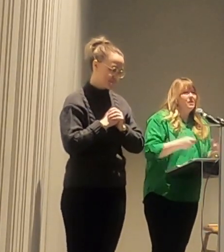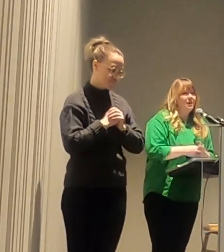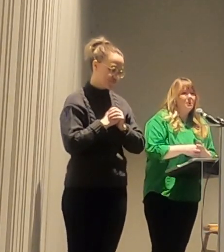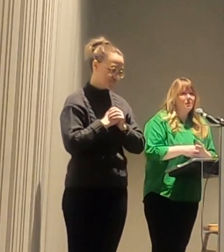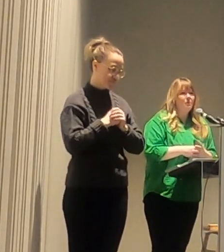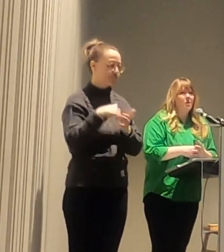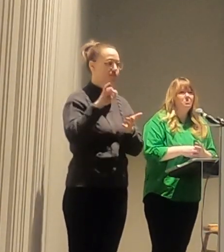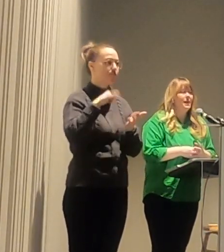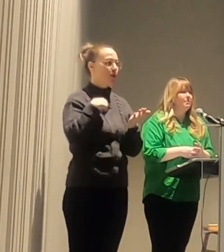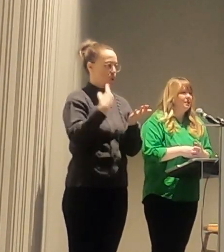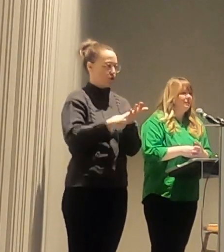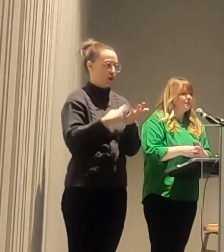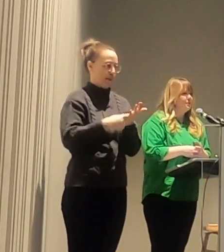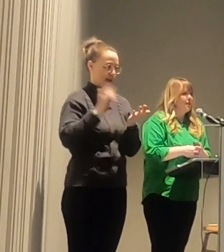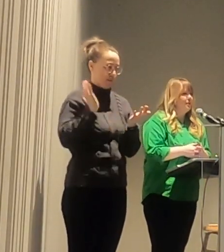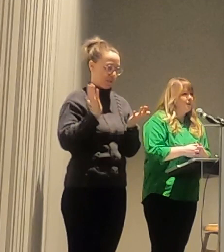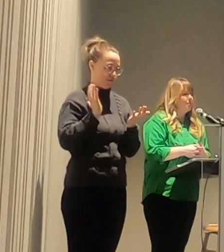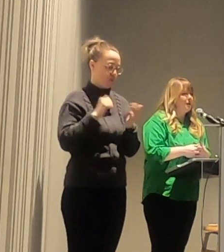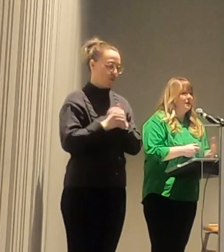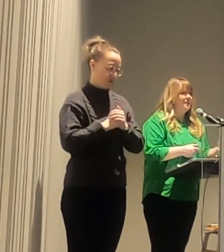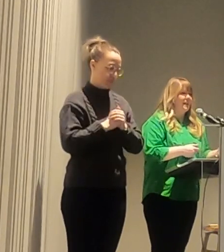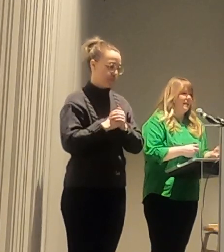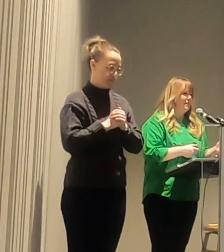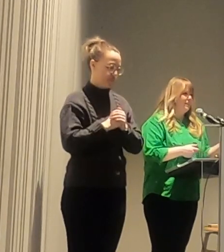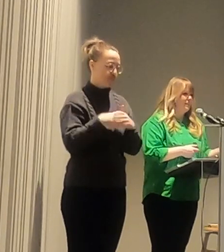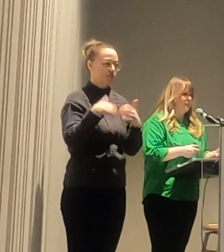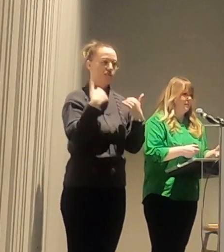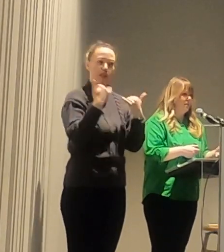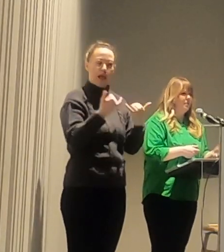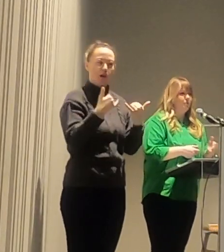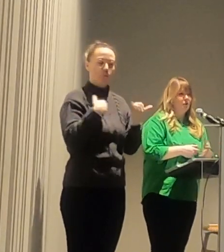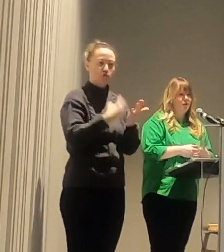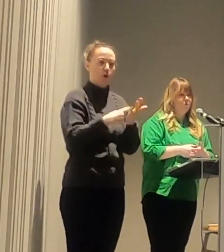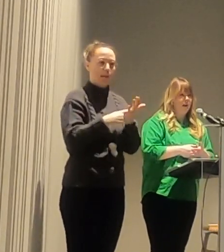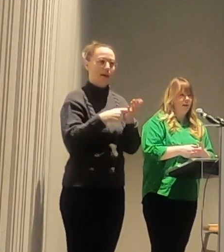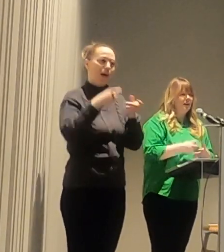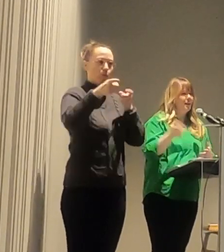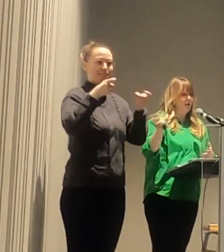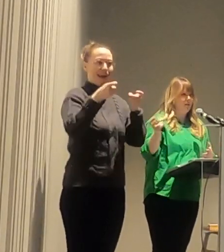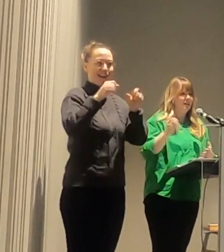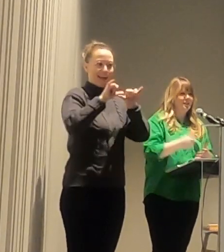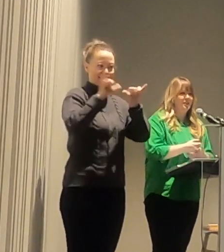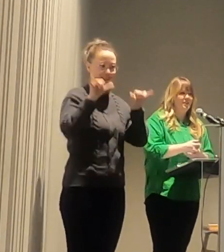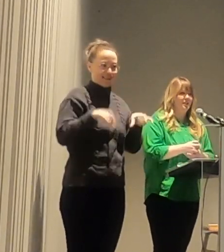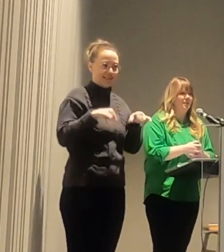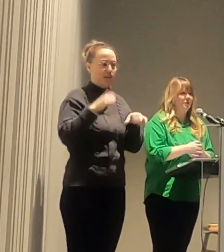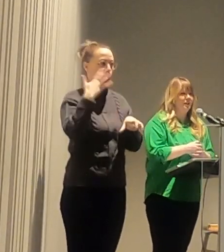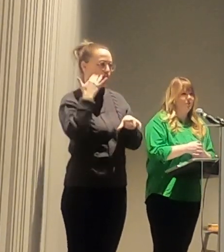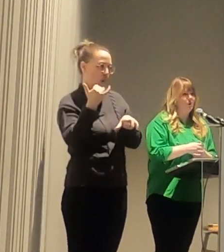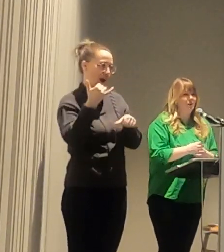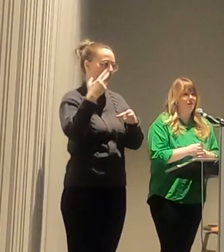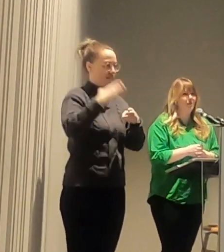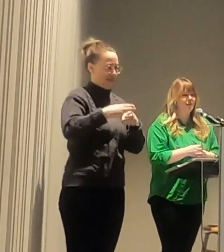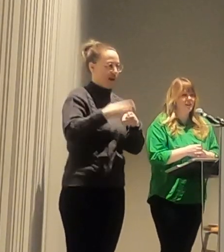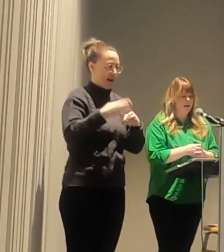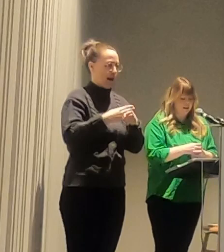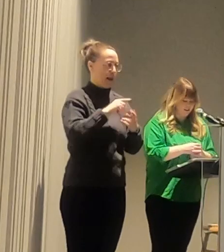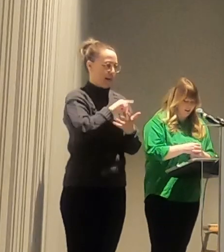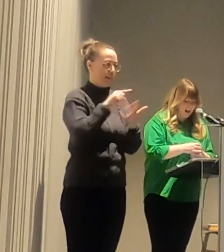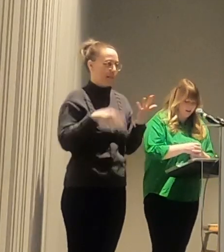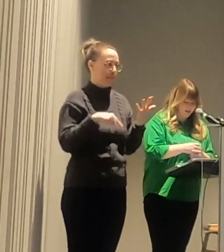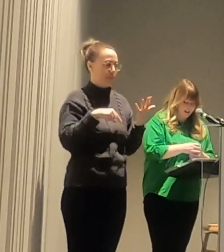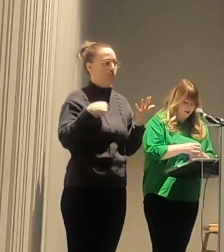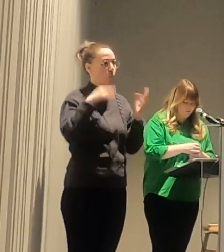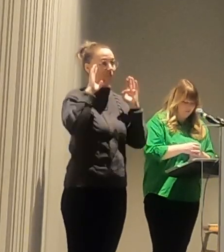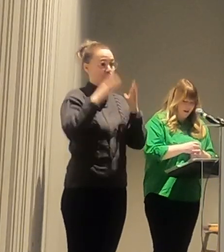So as we talk about the robes, I'm going to first talk about the dynastic system in which they're made, because this is another thing that we're really focusing on